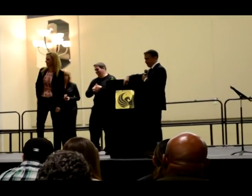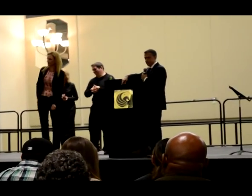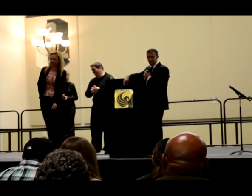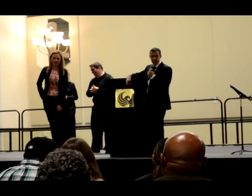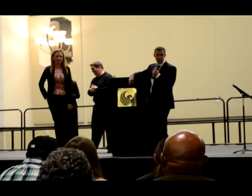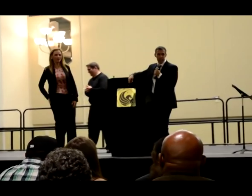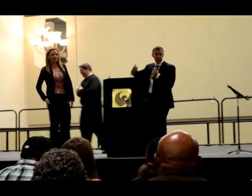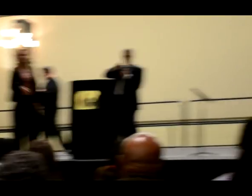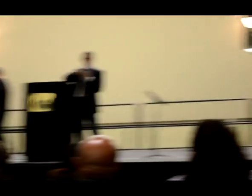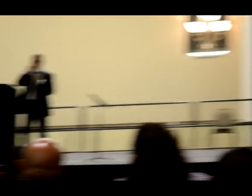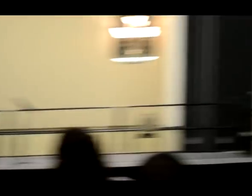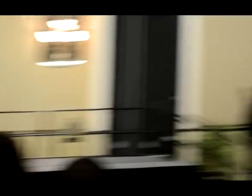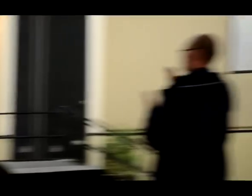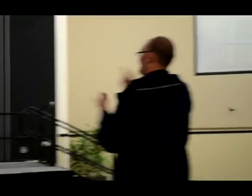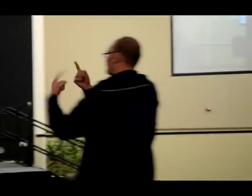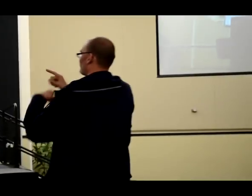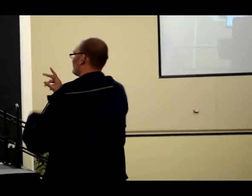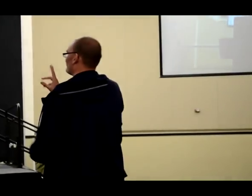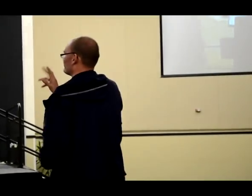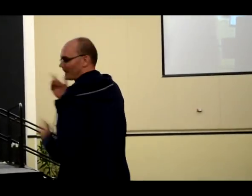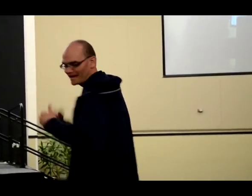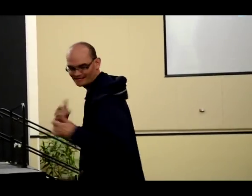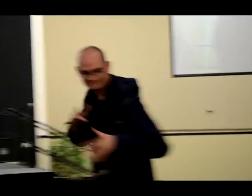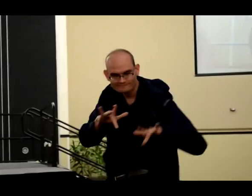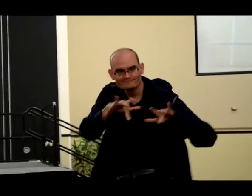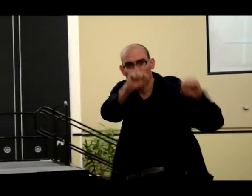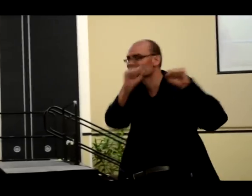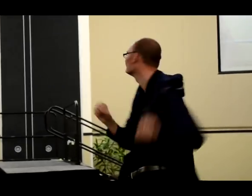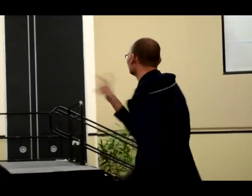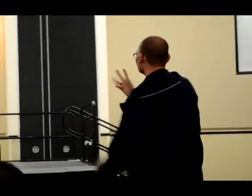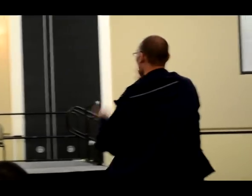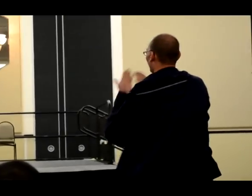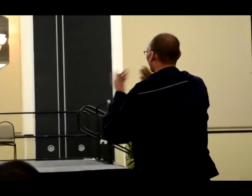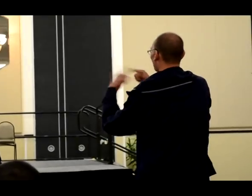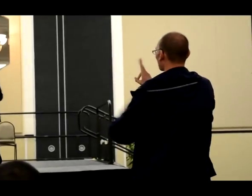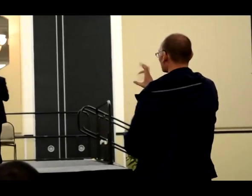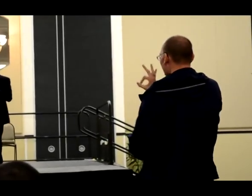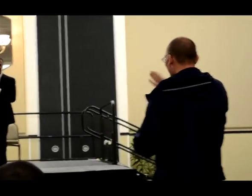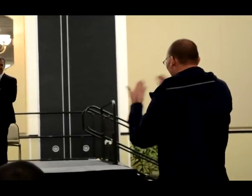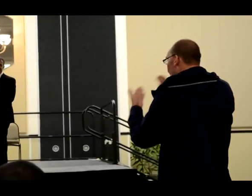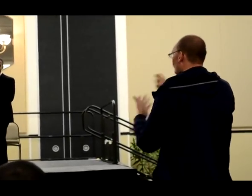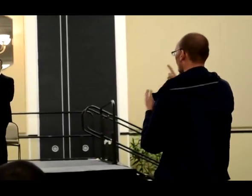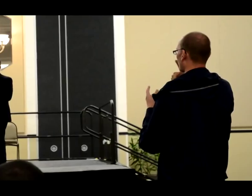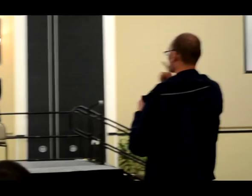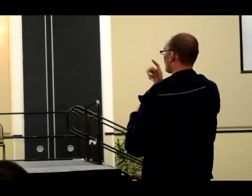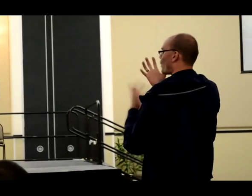luck. Thank you. Last one. Thank you for coming to UCF. I guess I'm the last in the